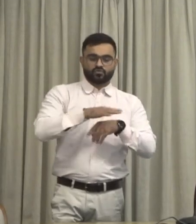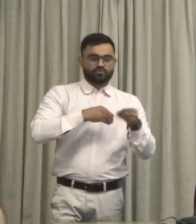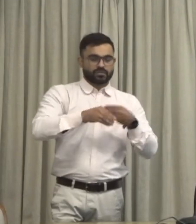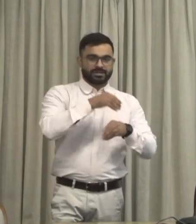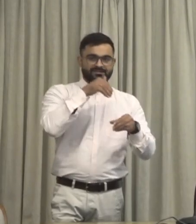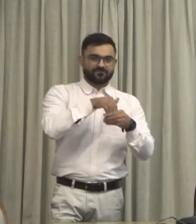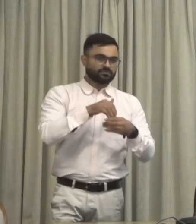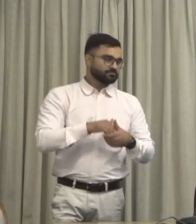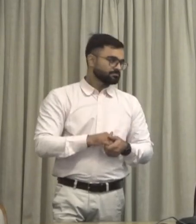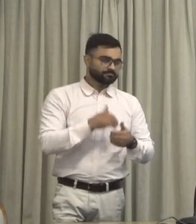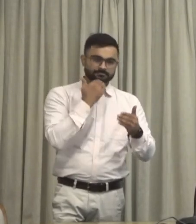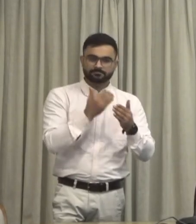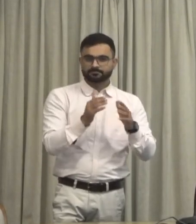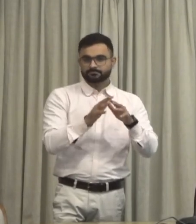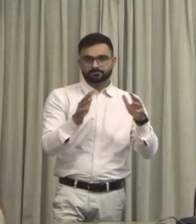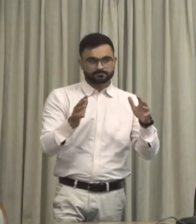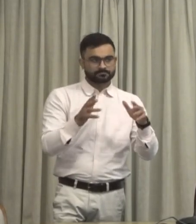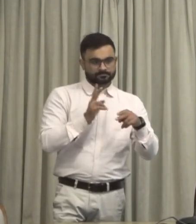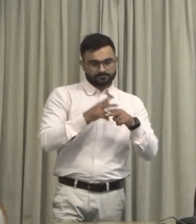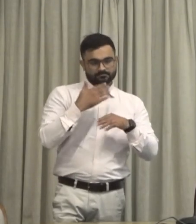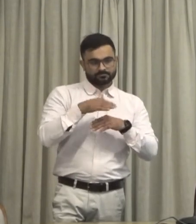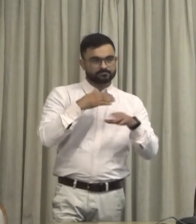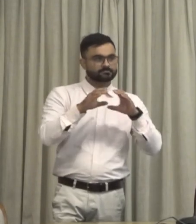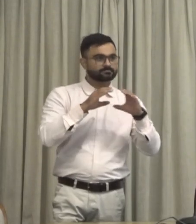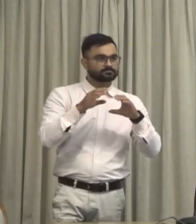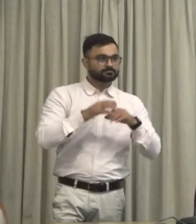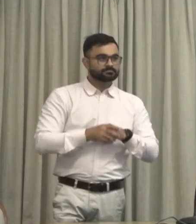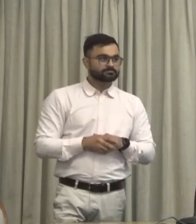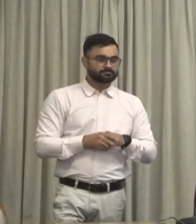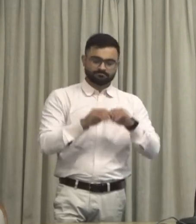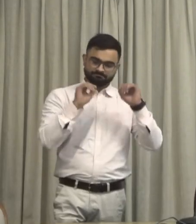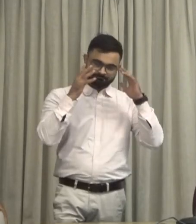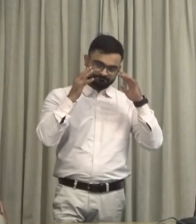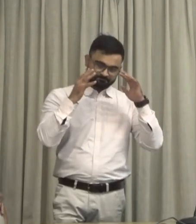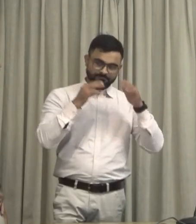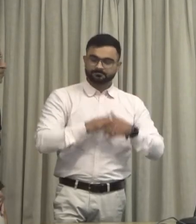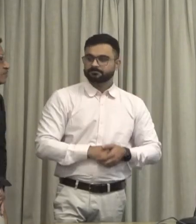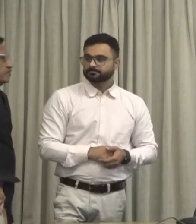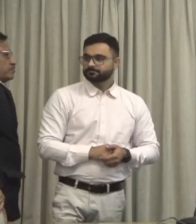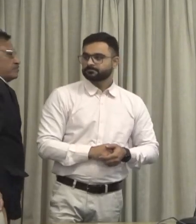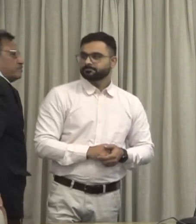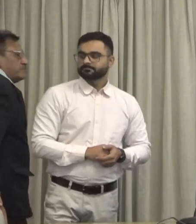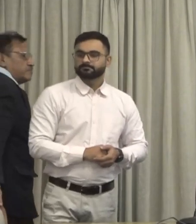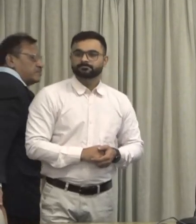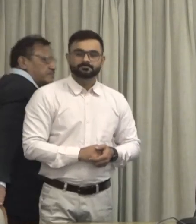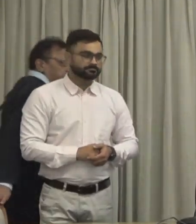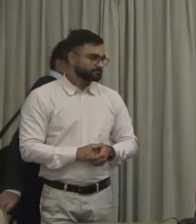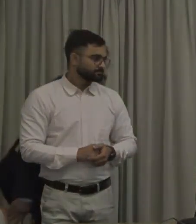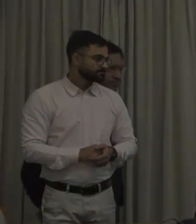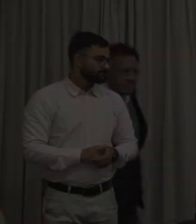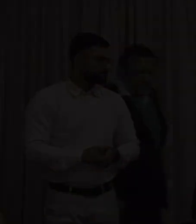socio-economic context. So thank you very much. Continue to have the conversation, and thanks for being here.